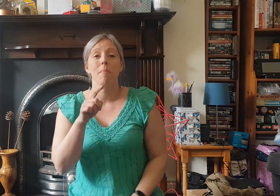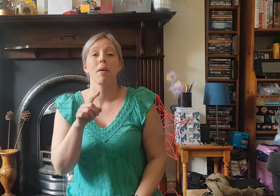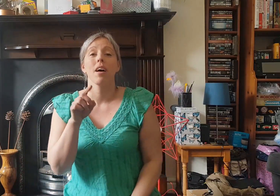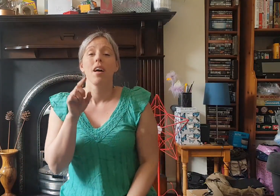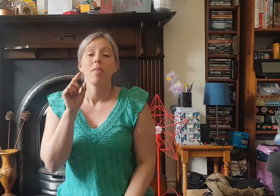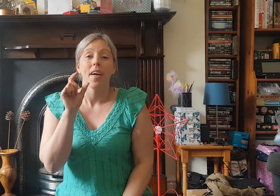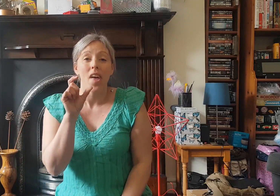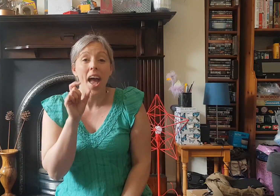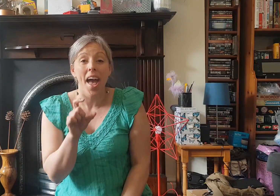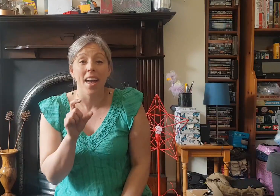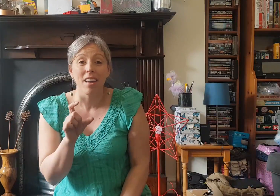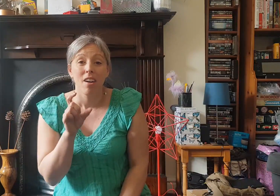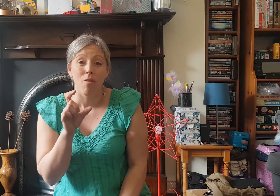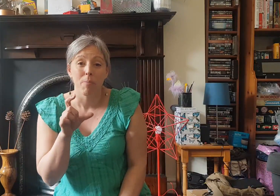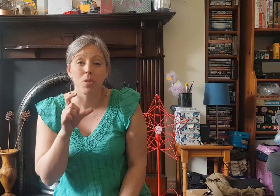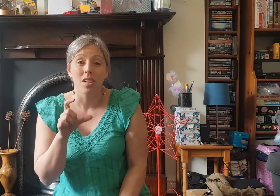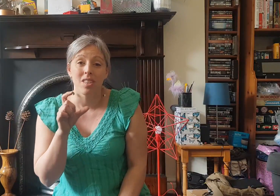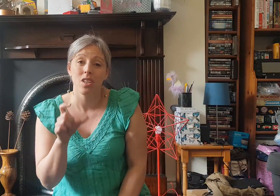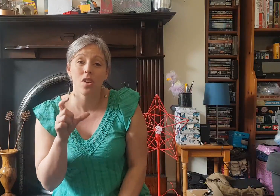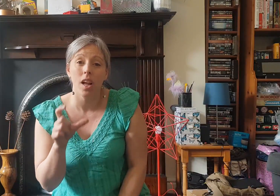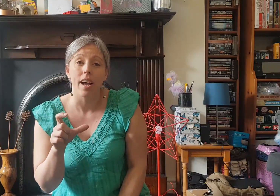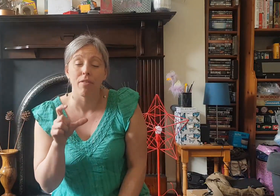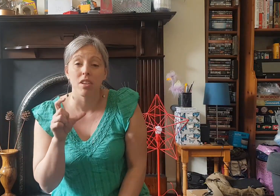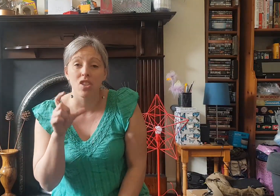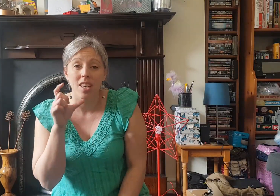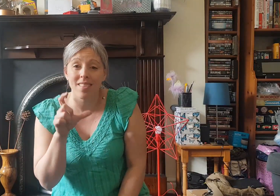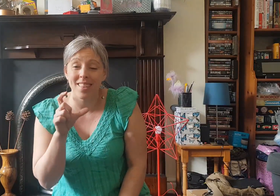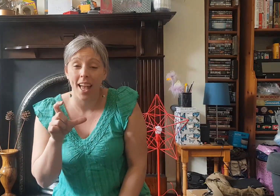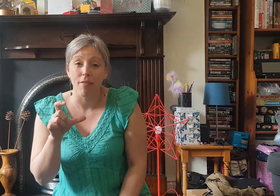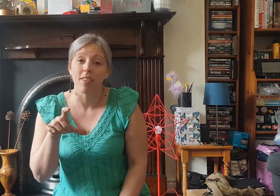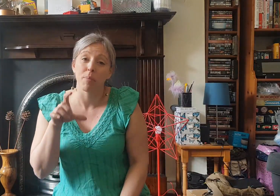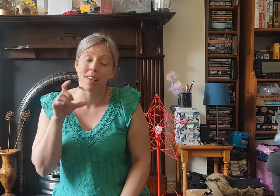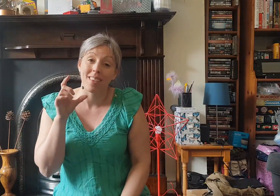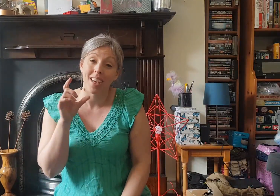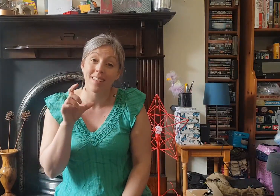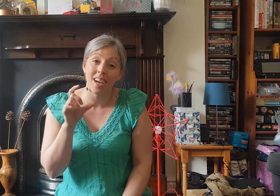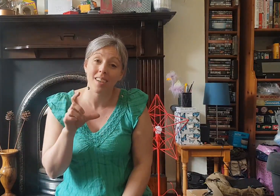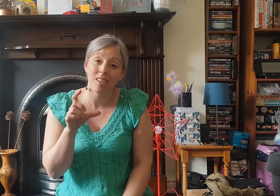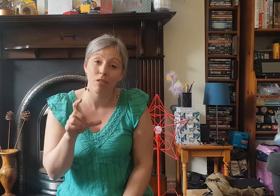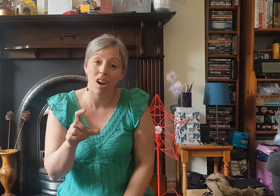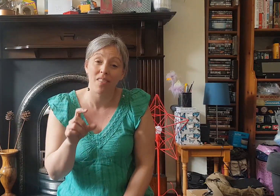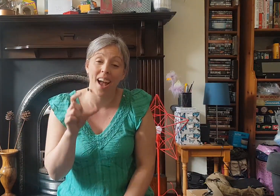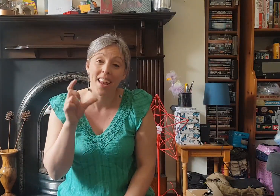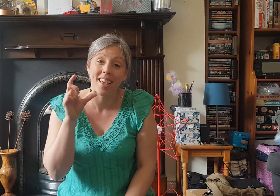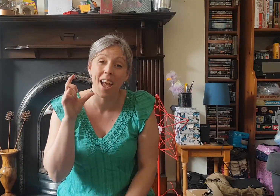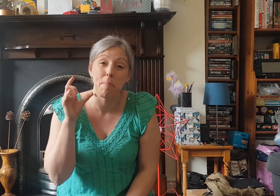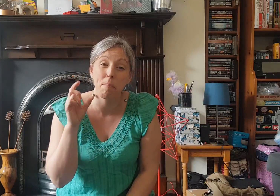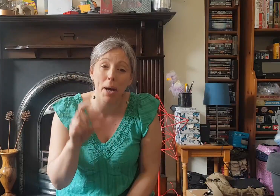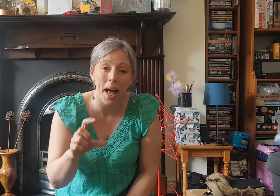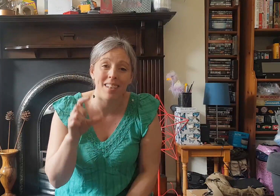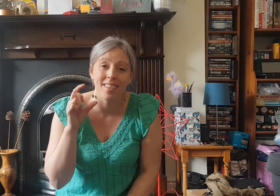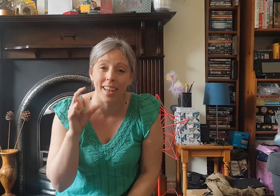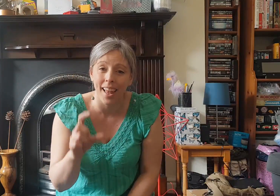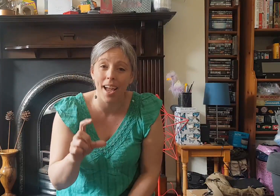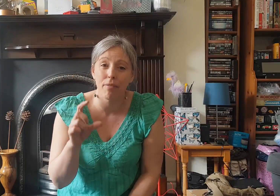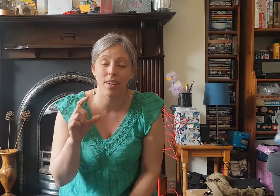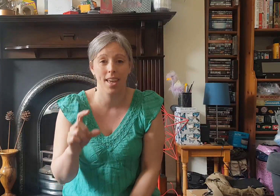that that egg represents new life that jesus gave us because he died on the cross and he came back to life again